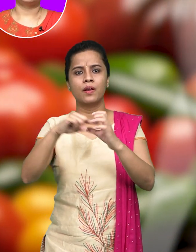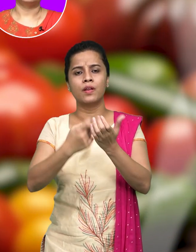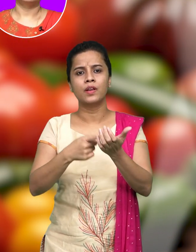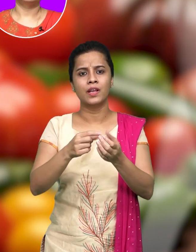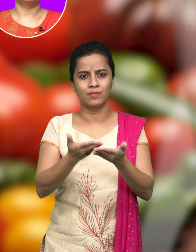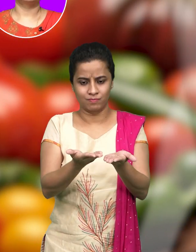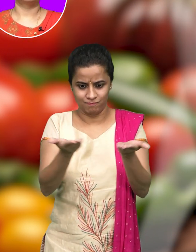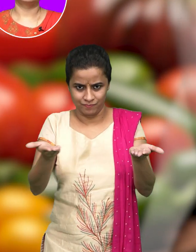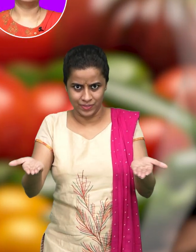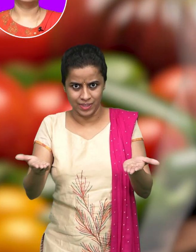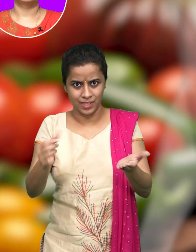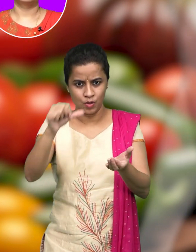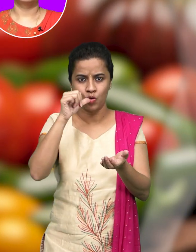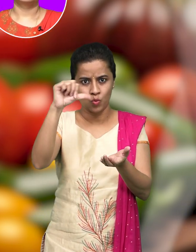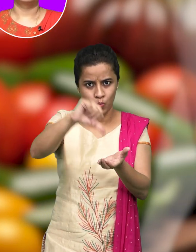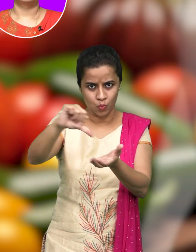containing water.